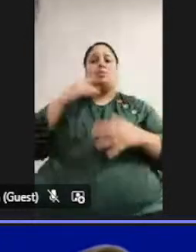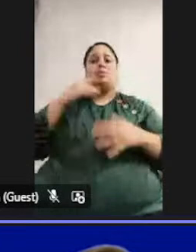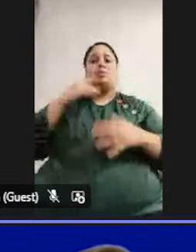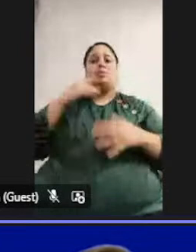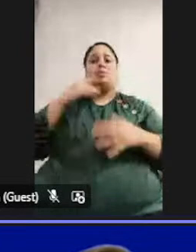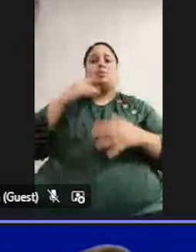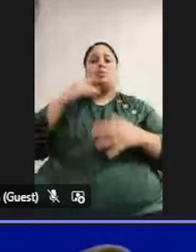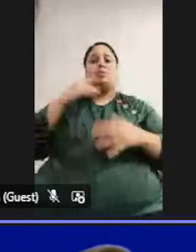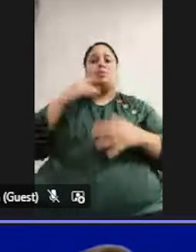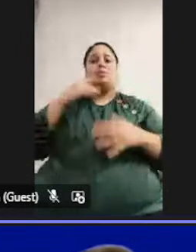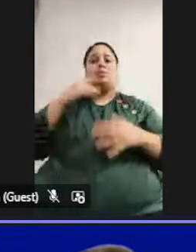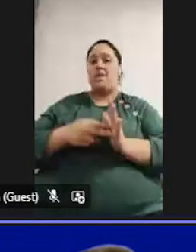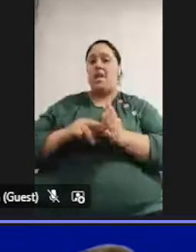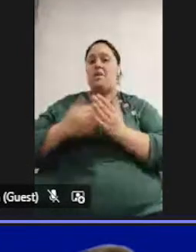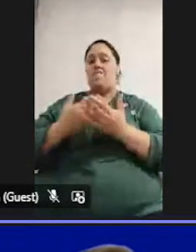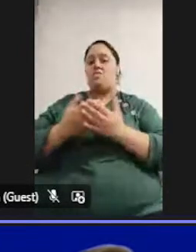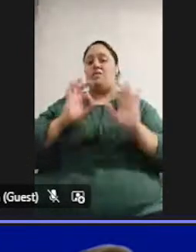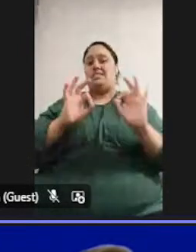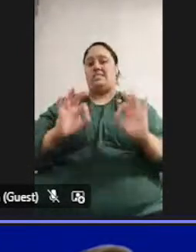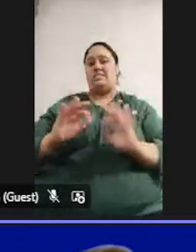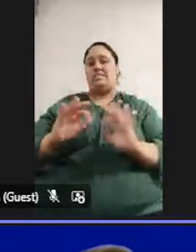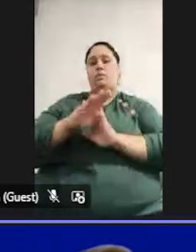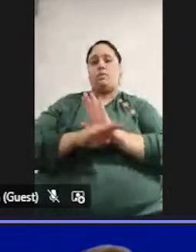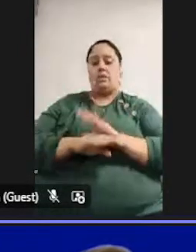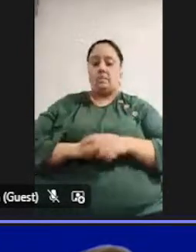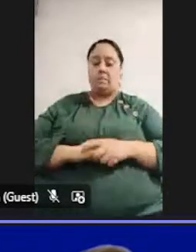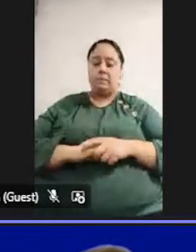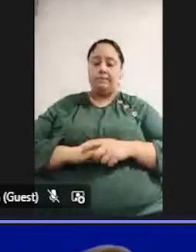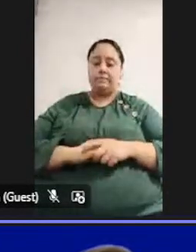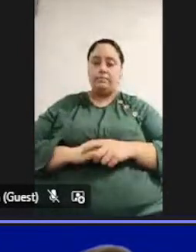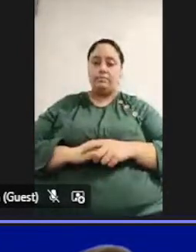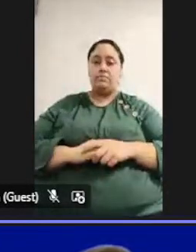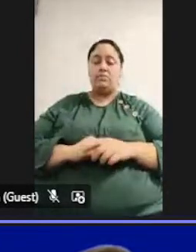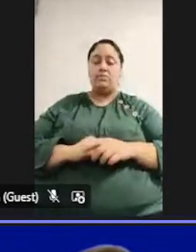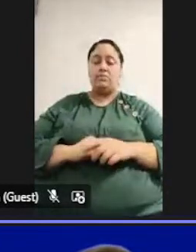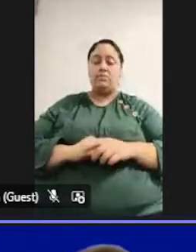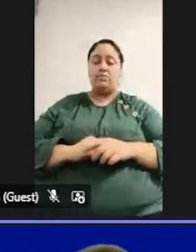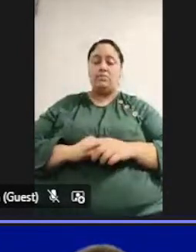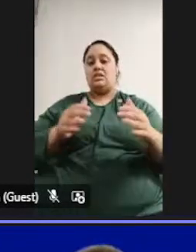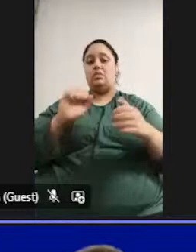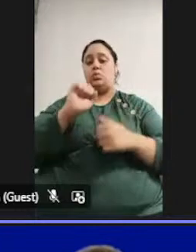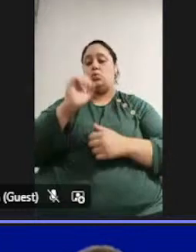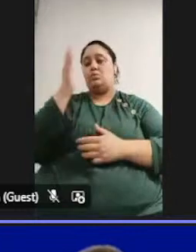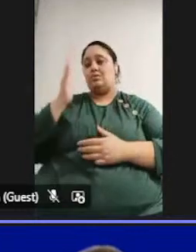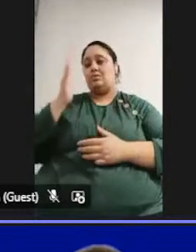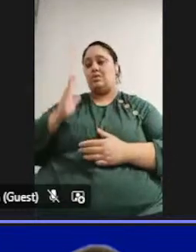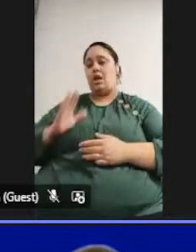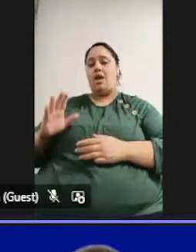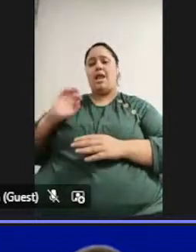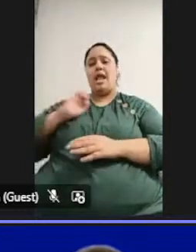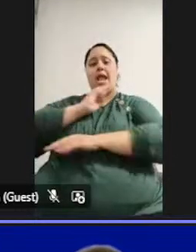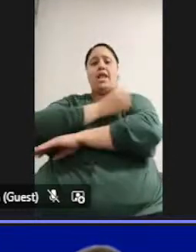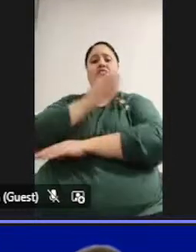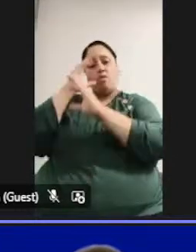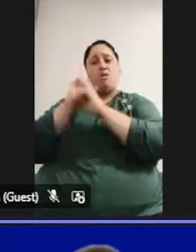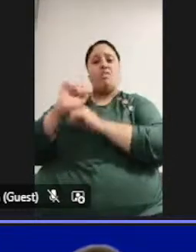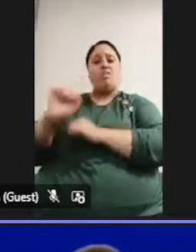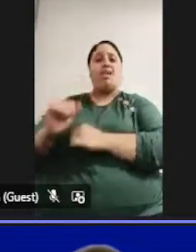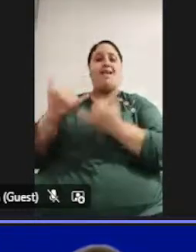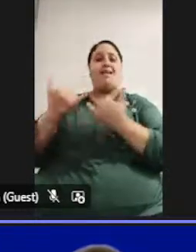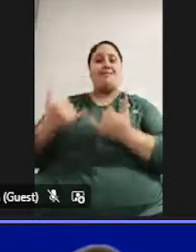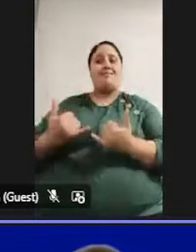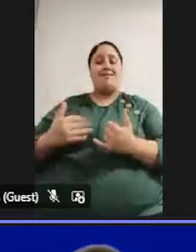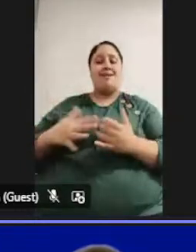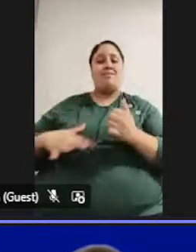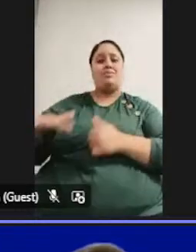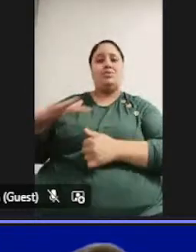for such a programme. So on the private sector side, their energy focus is really around, given the current status, is businesses wanting to